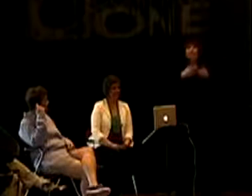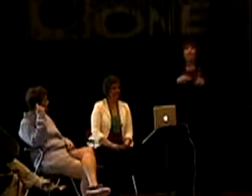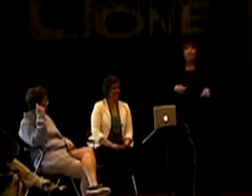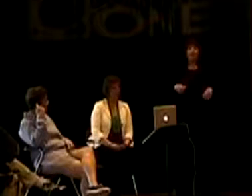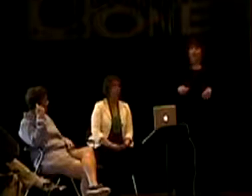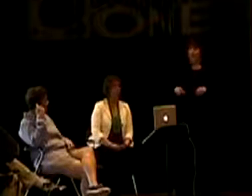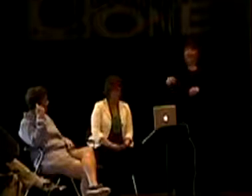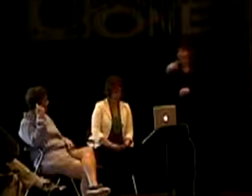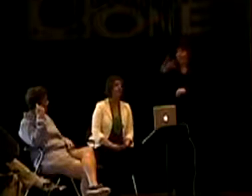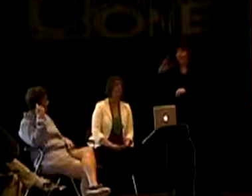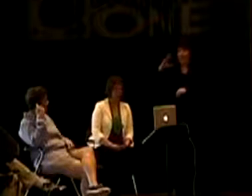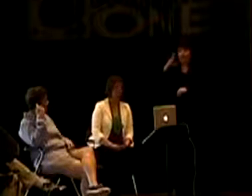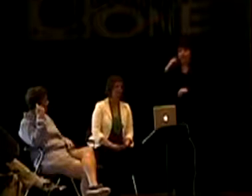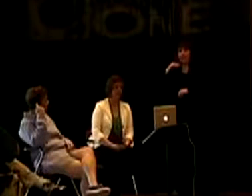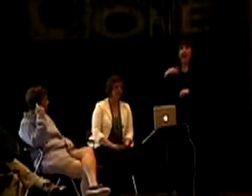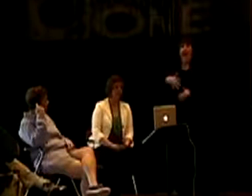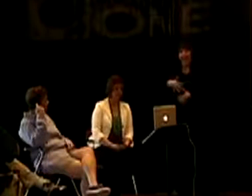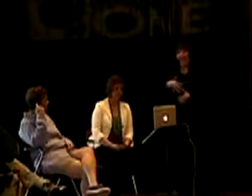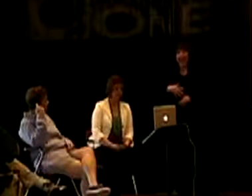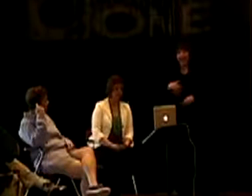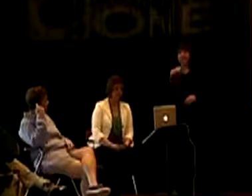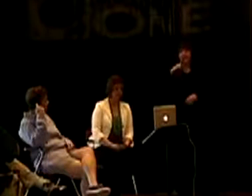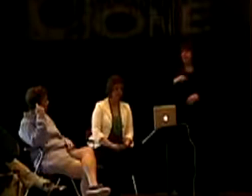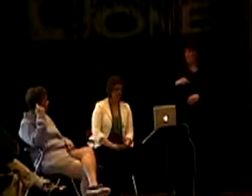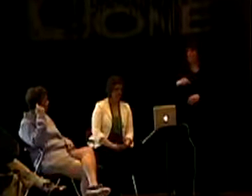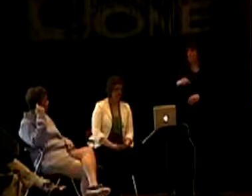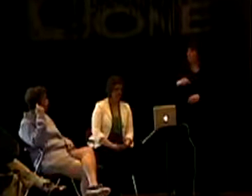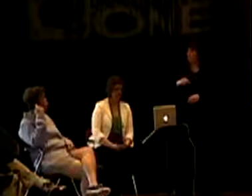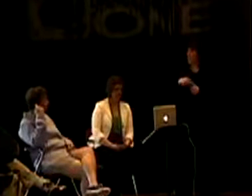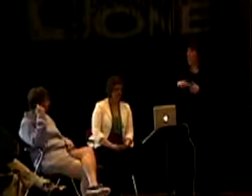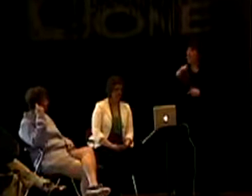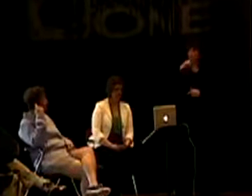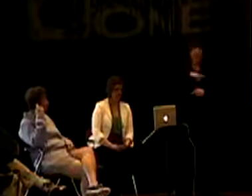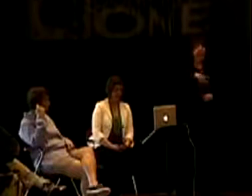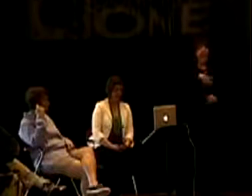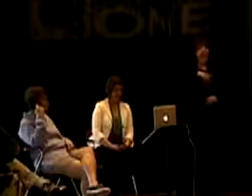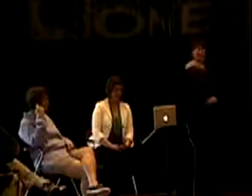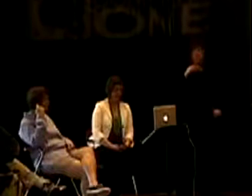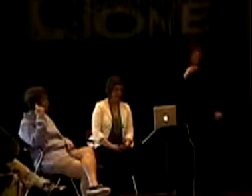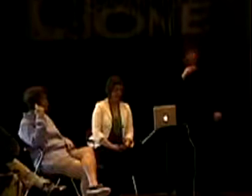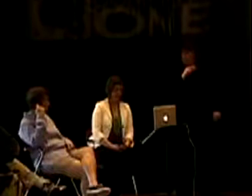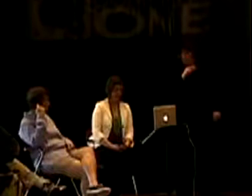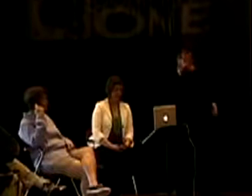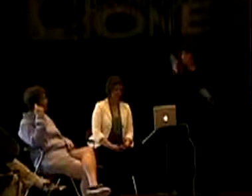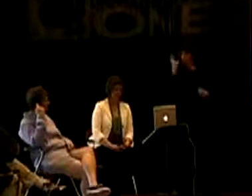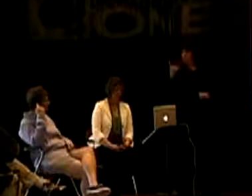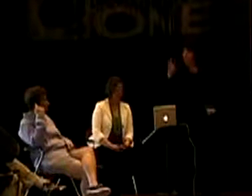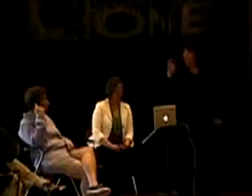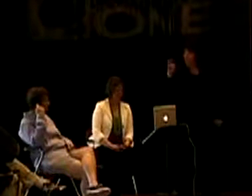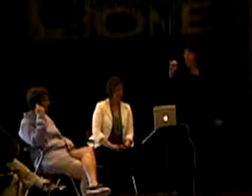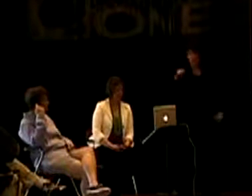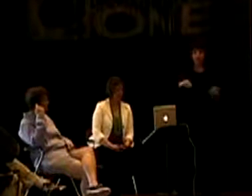at a different time in the line, who are taking in through a lens that's different from yours, and you can feel their vibe, and you can feel how they're